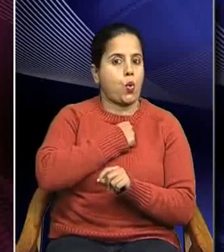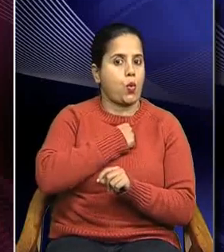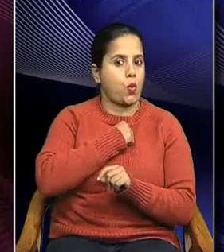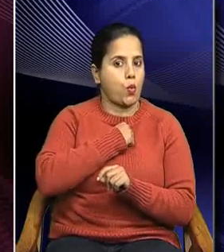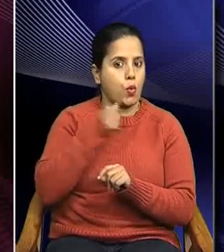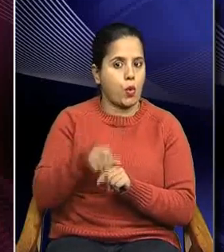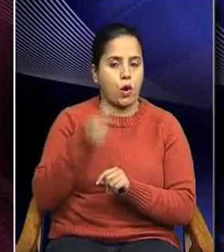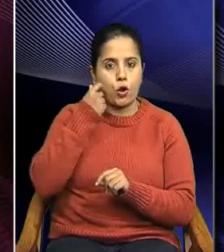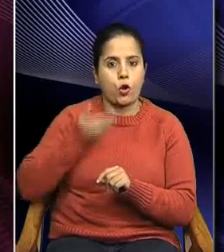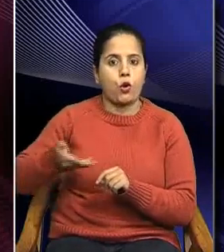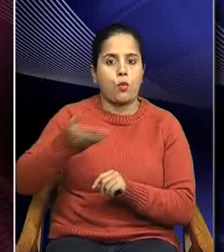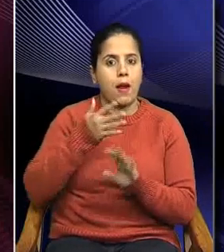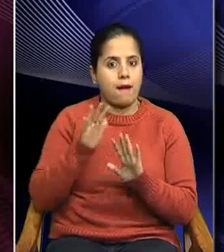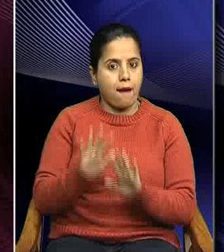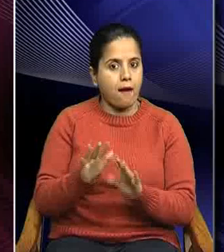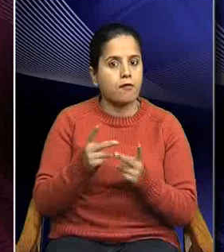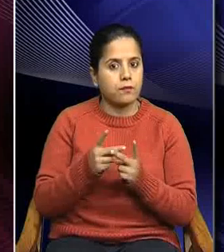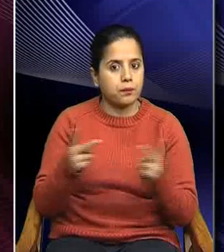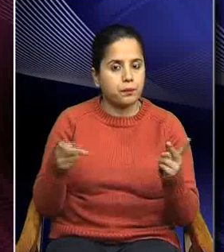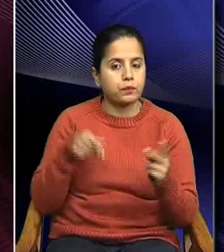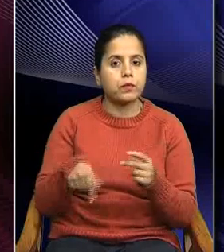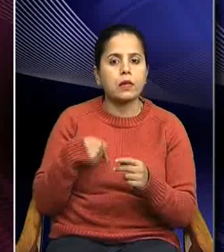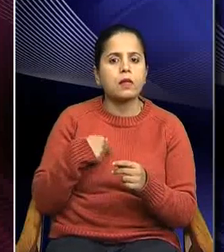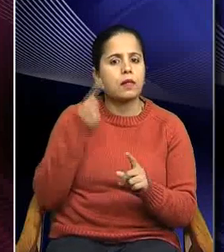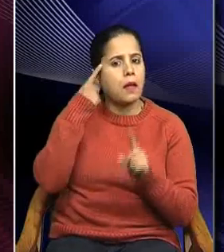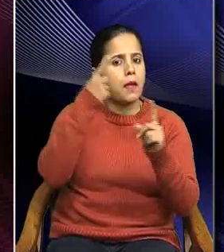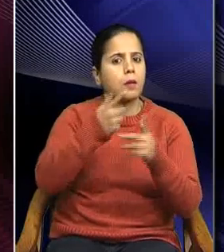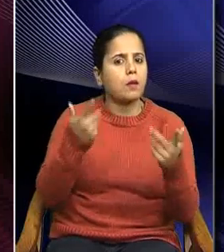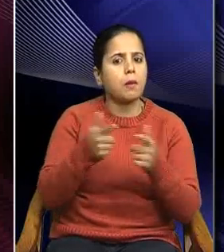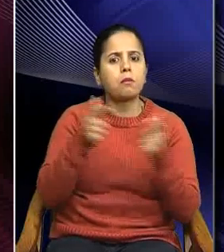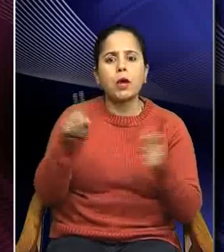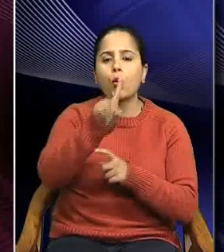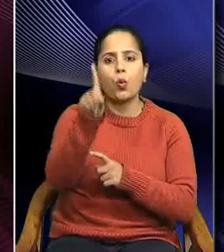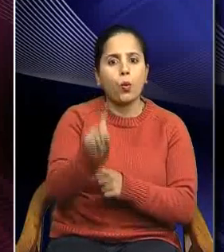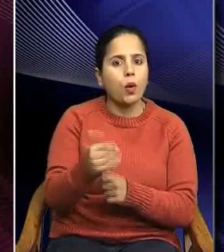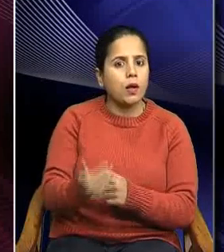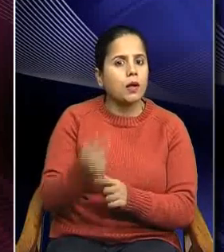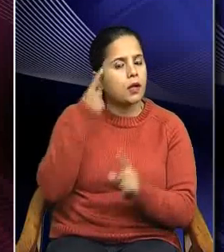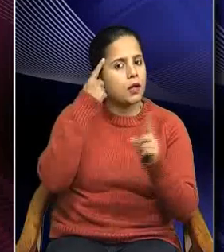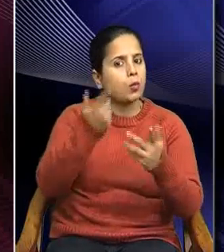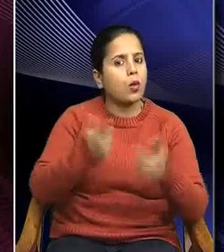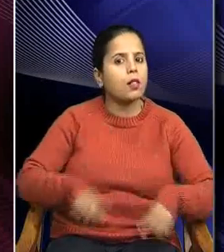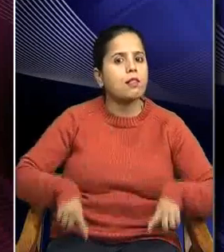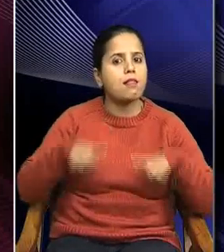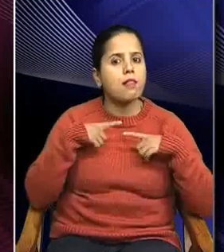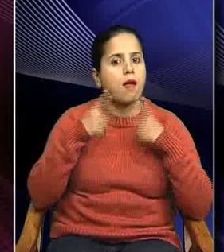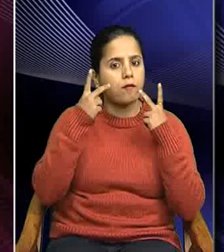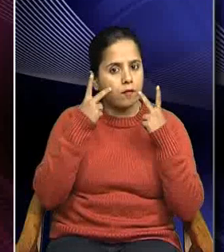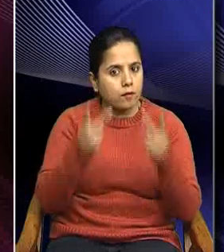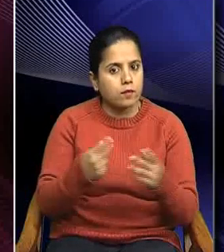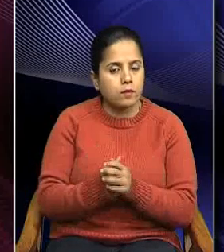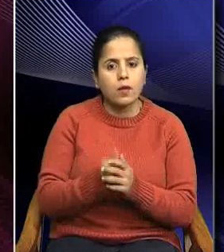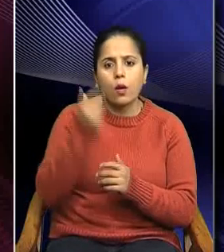our human existence, the purpose of it, the larger questions, the purpose of a life, why